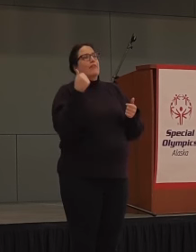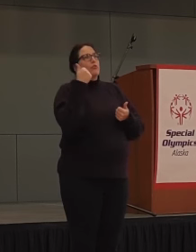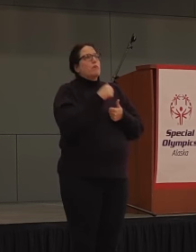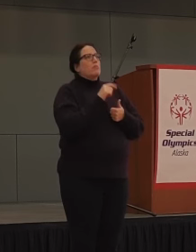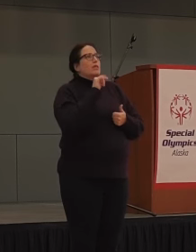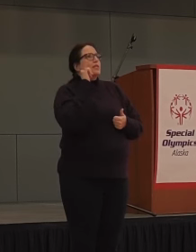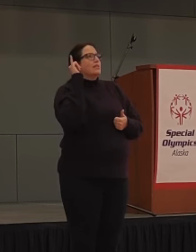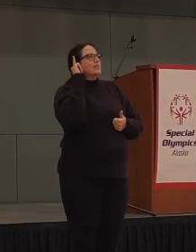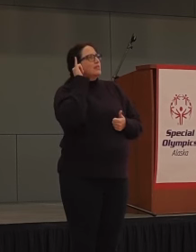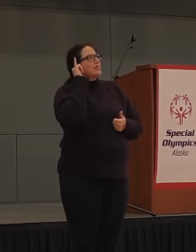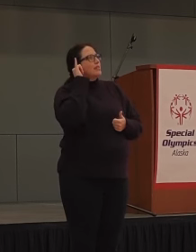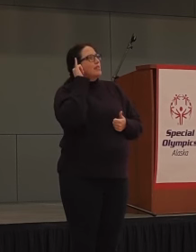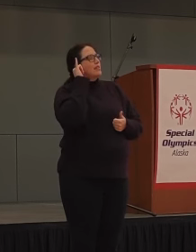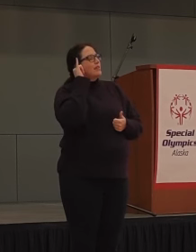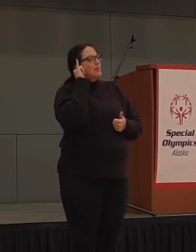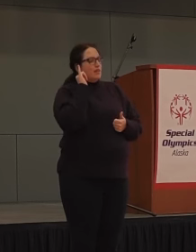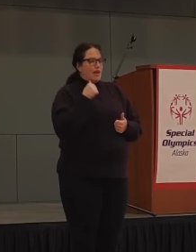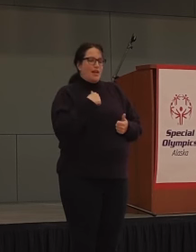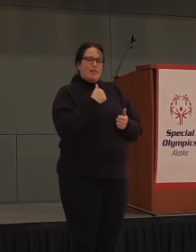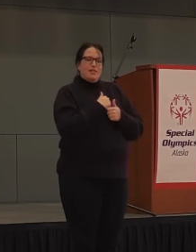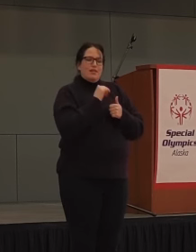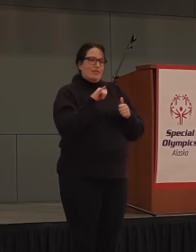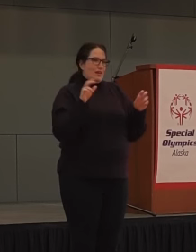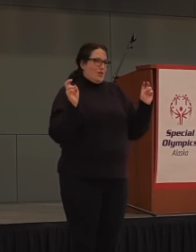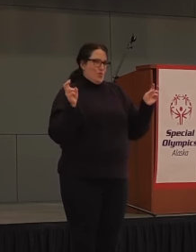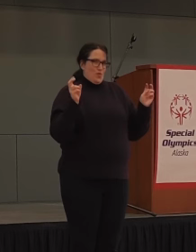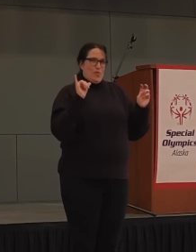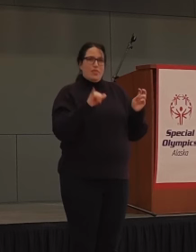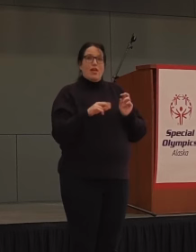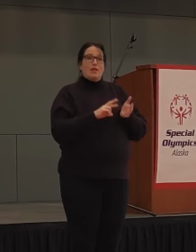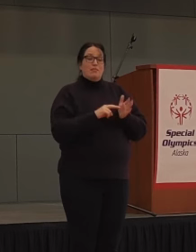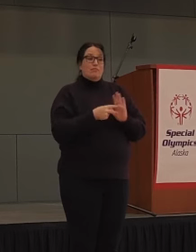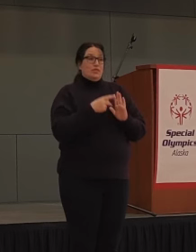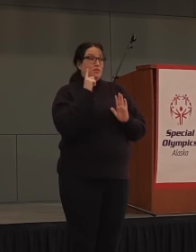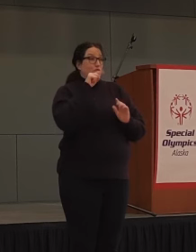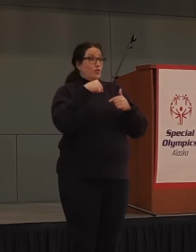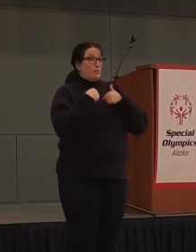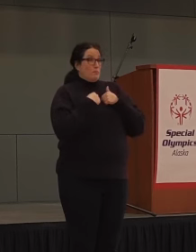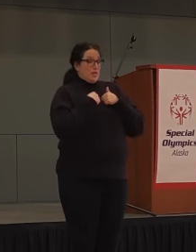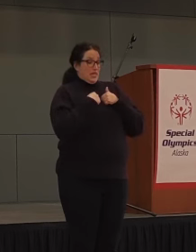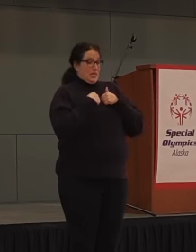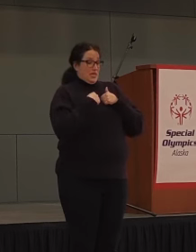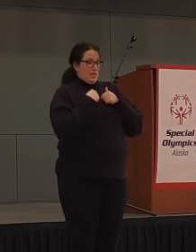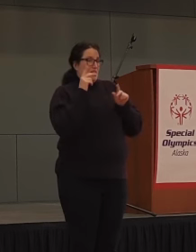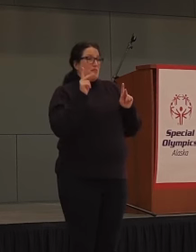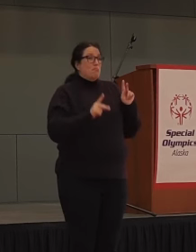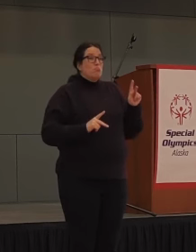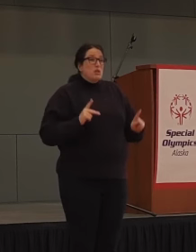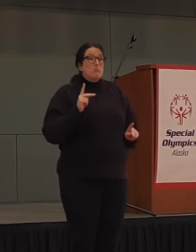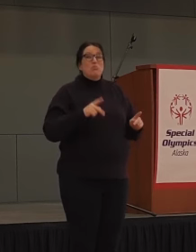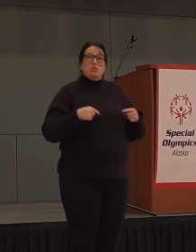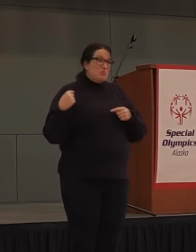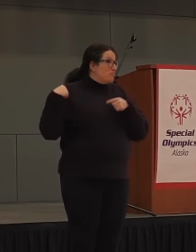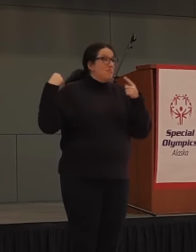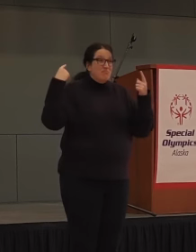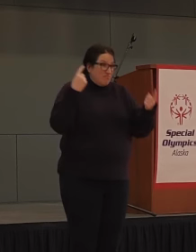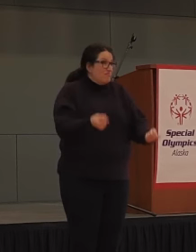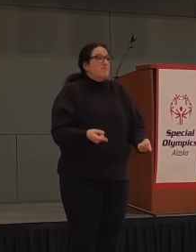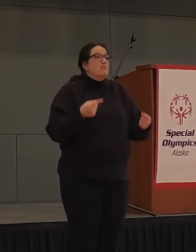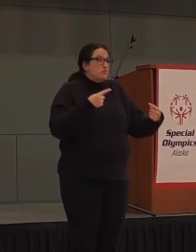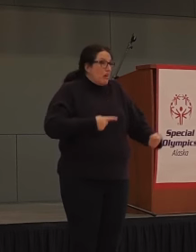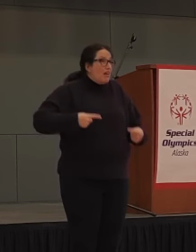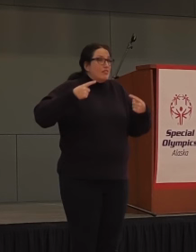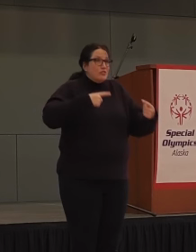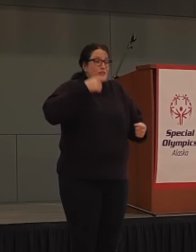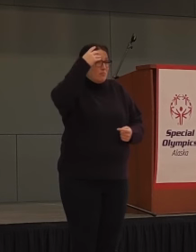yesterday." And that to me indicates that people have been having challenges with their memory for many, many years.